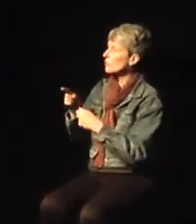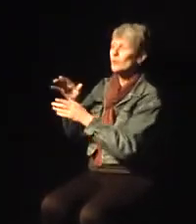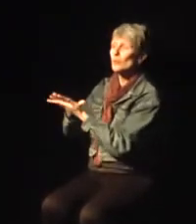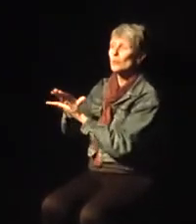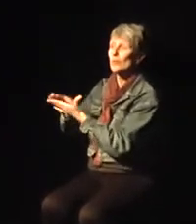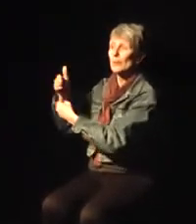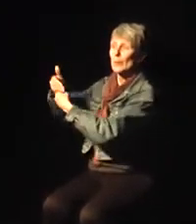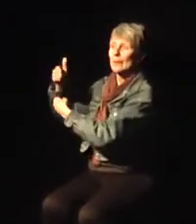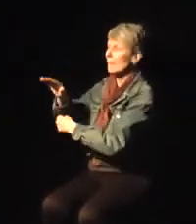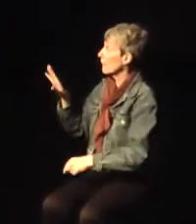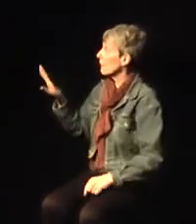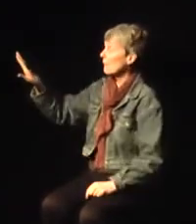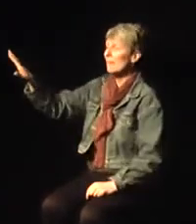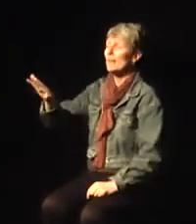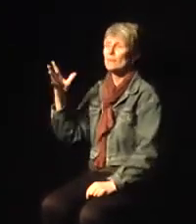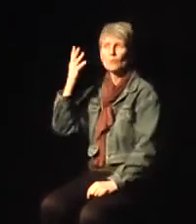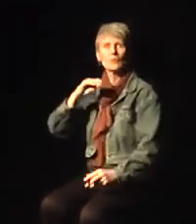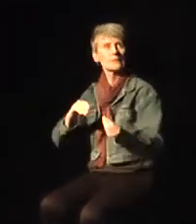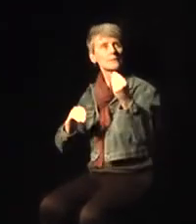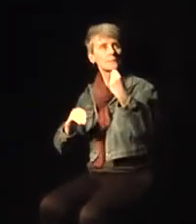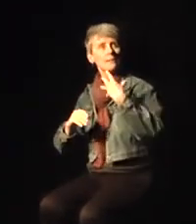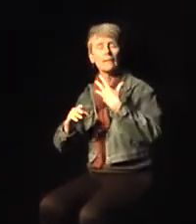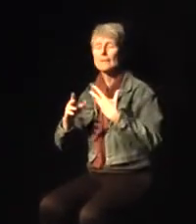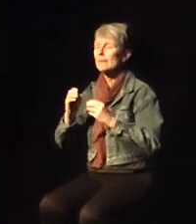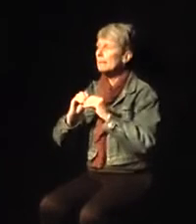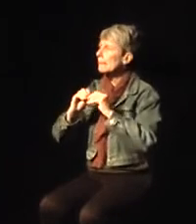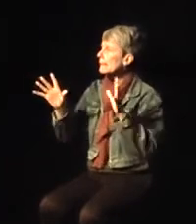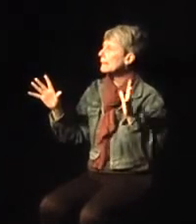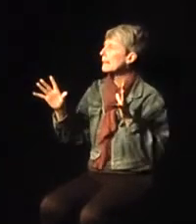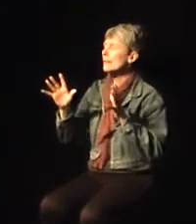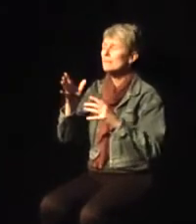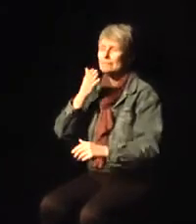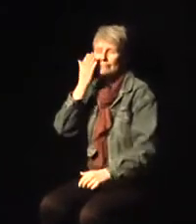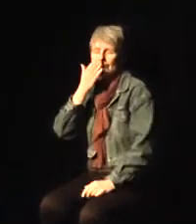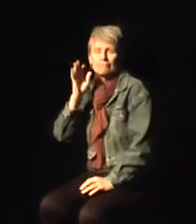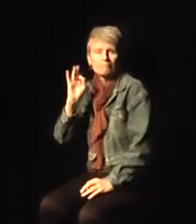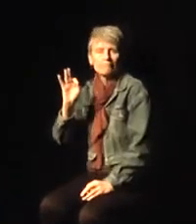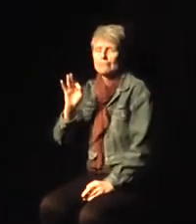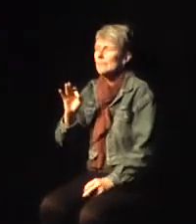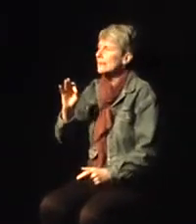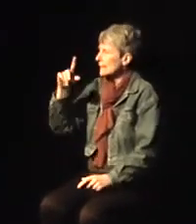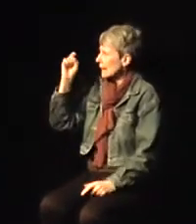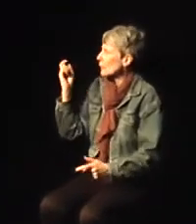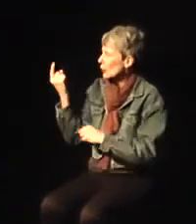It is a beautiful summer day, so sunny, so clear out, and the air smells fresh and